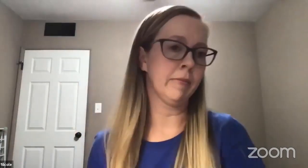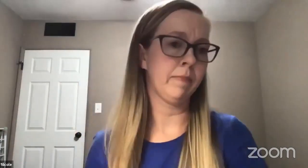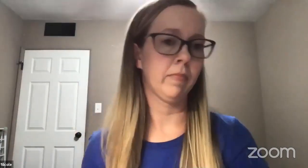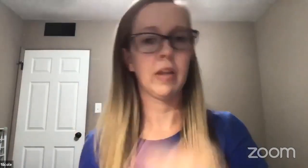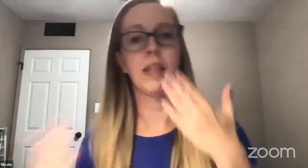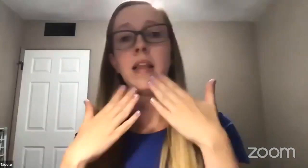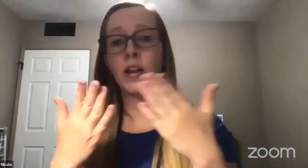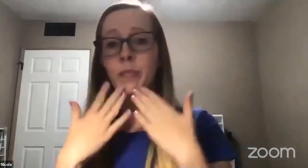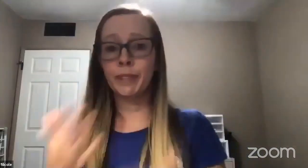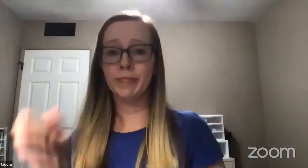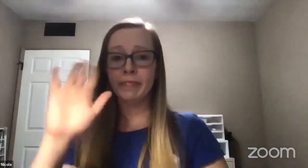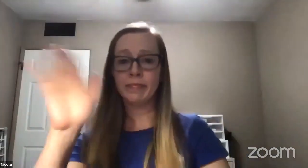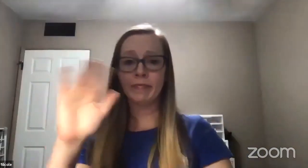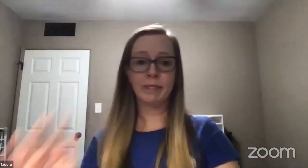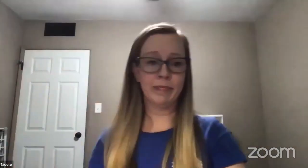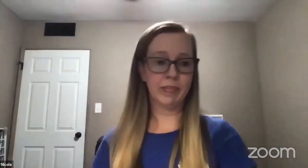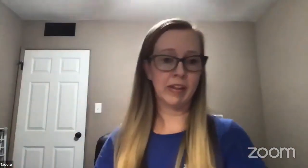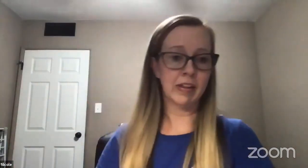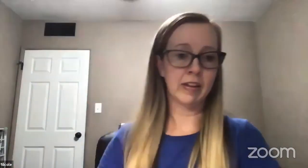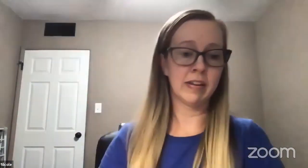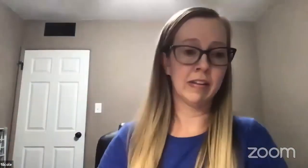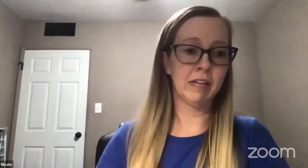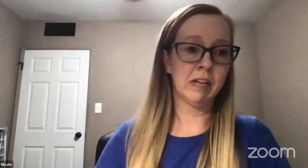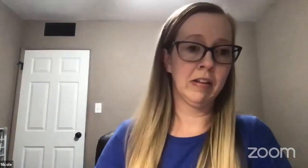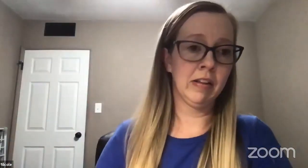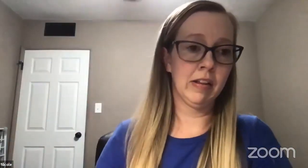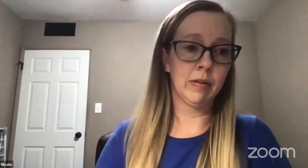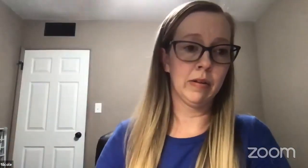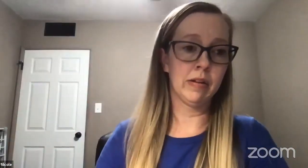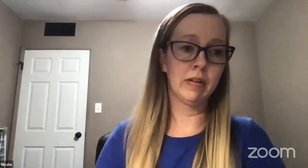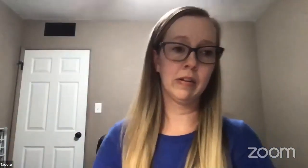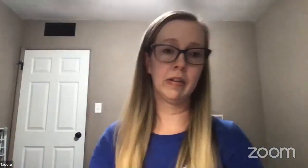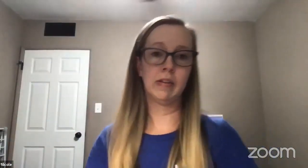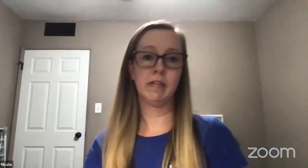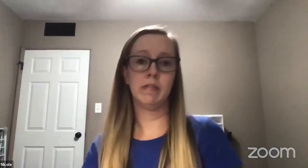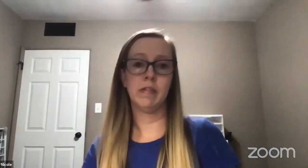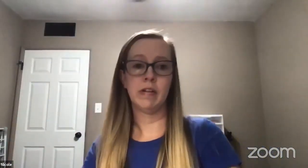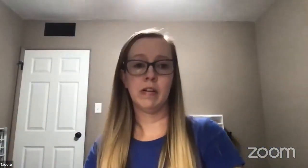way to reinstate something for the deaf-blind community.